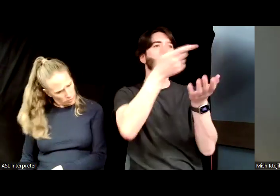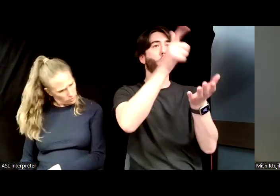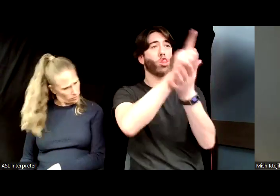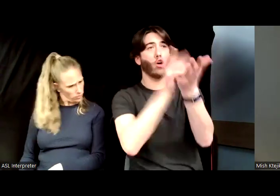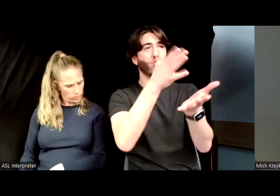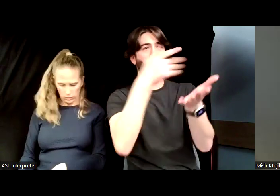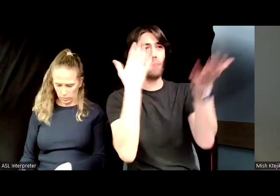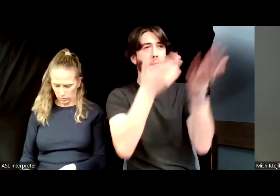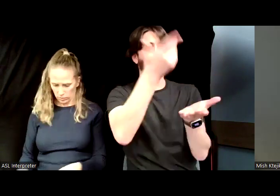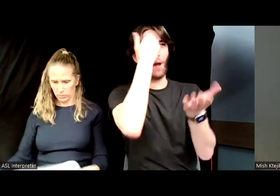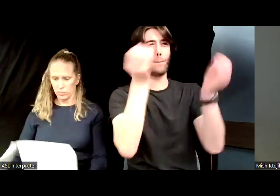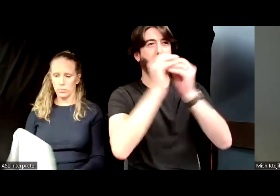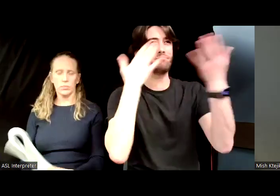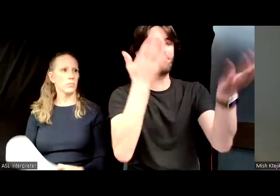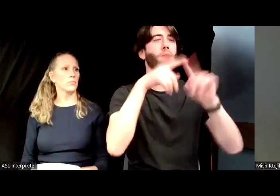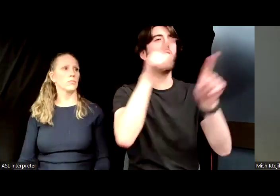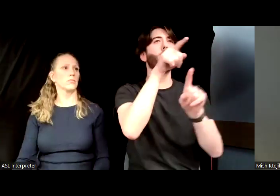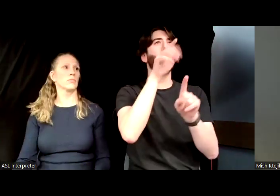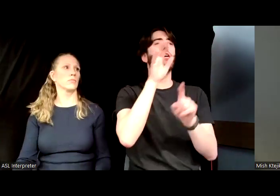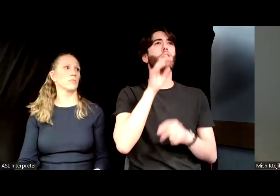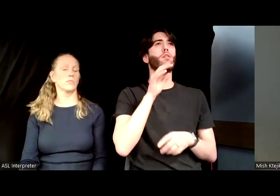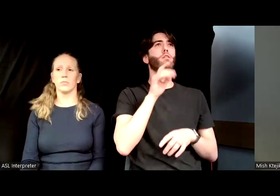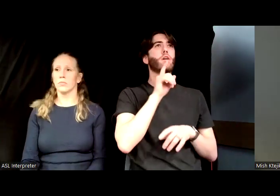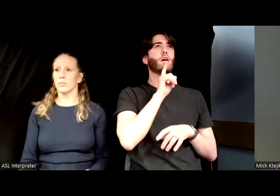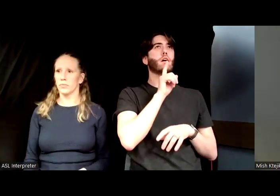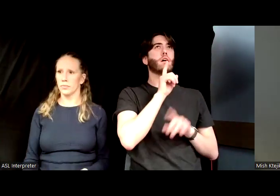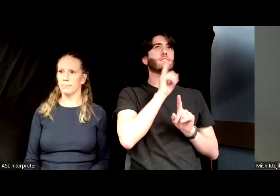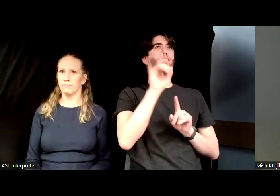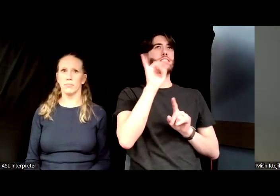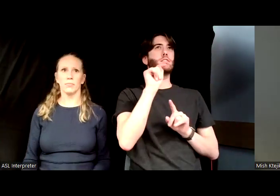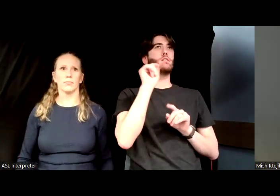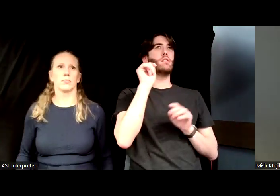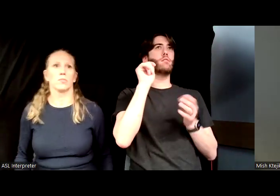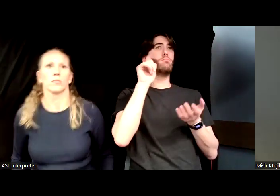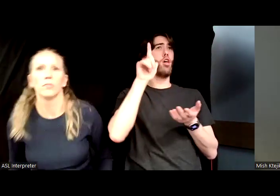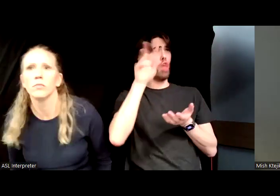I do have a question. Maybe you know more than I do. You're a lawyer.